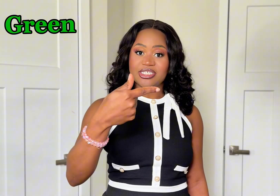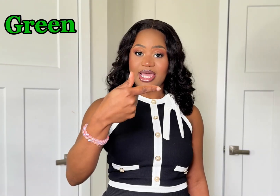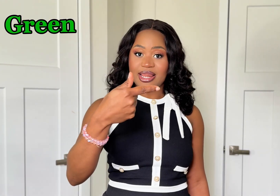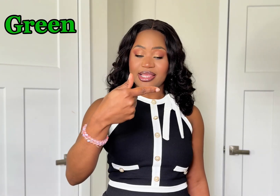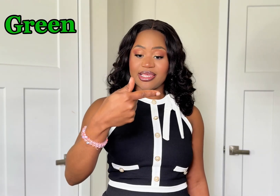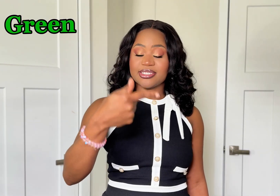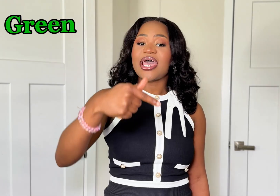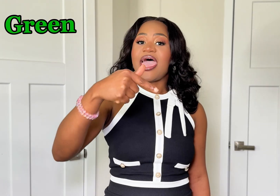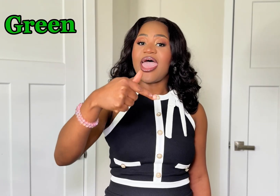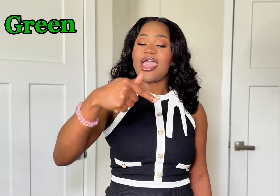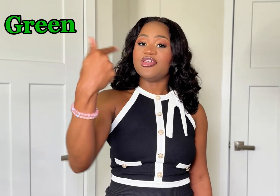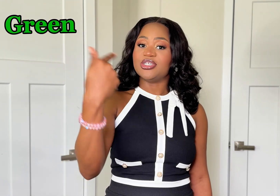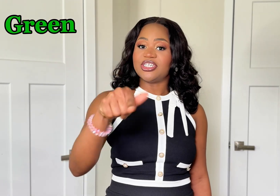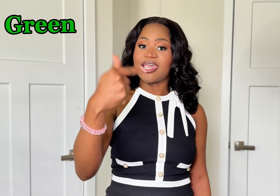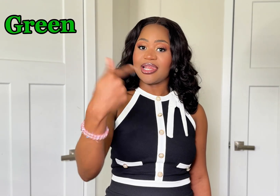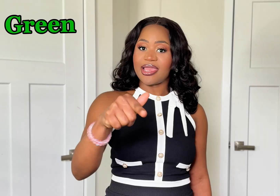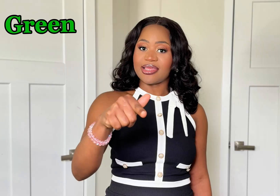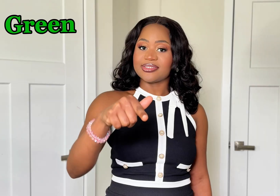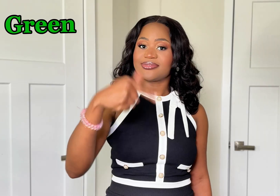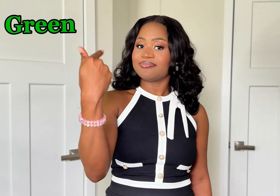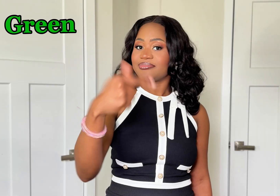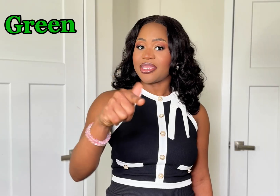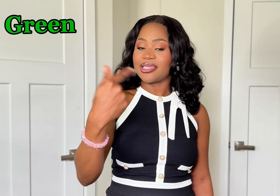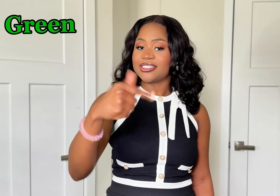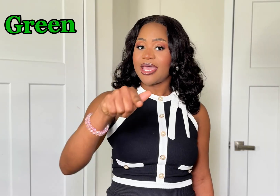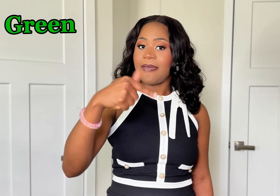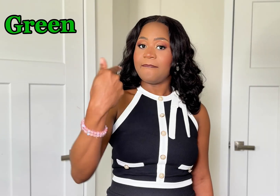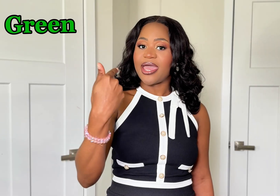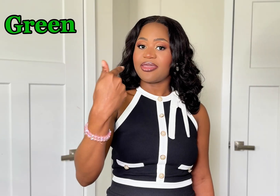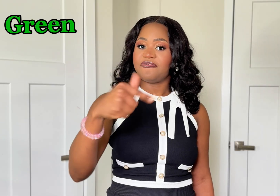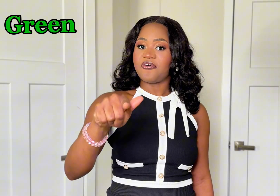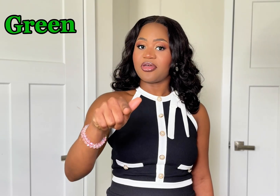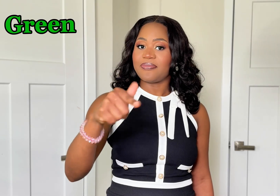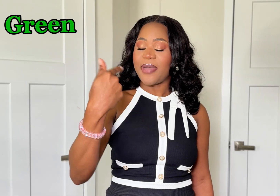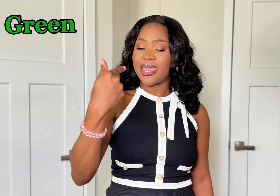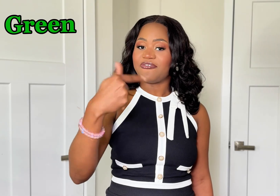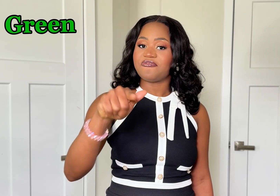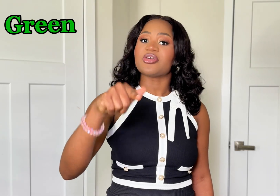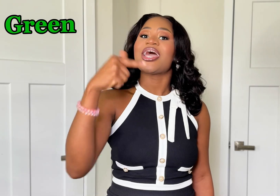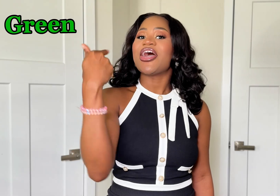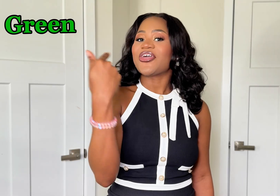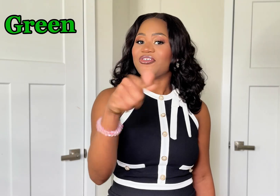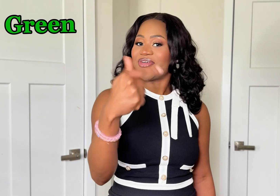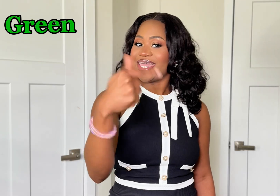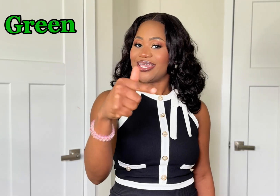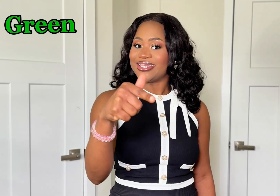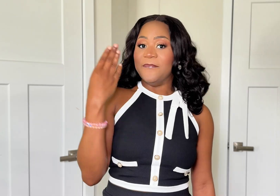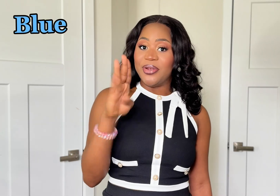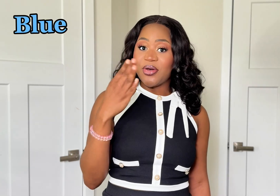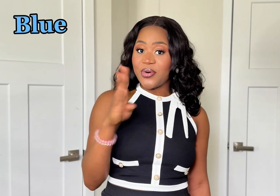sign like this and you shake it like this. Like this. Back and forth, back and forth. Green.